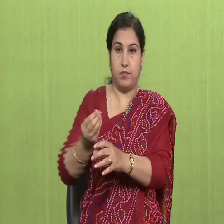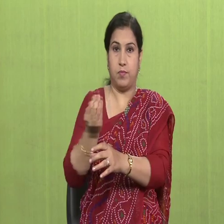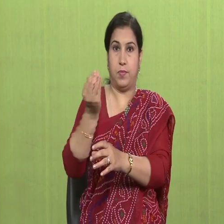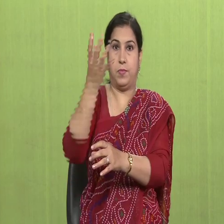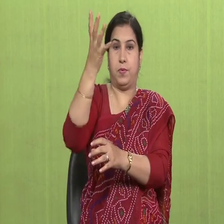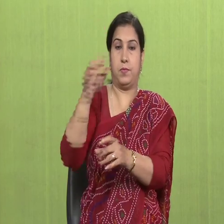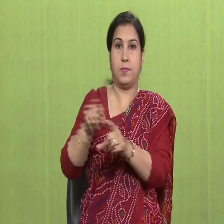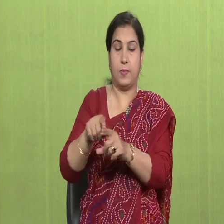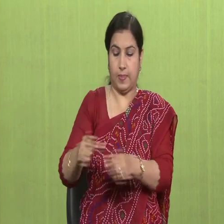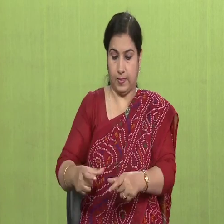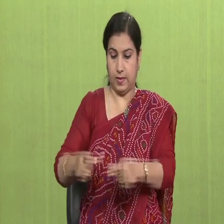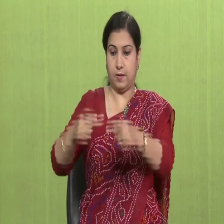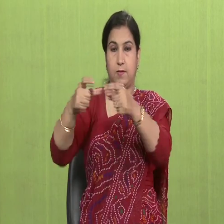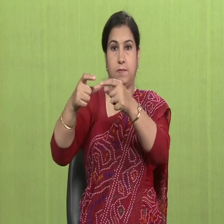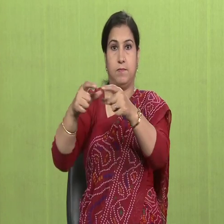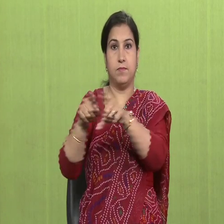and releasing it through the leaves